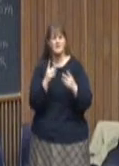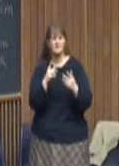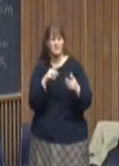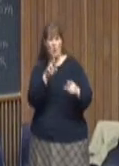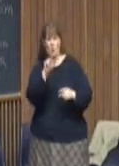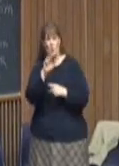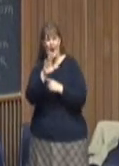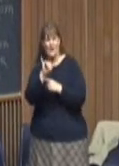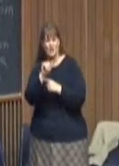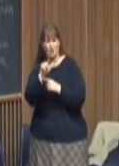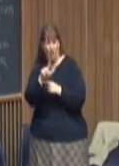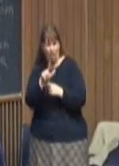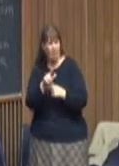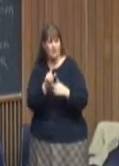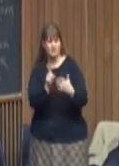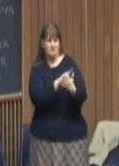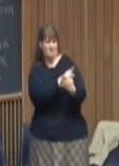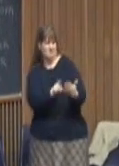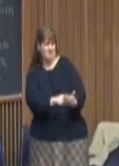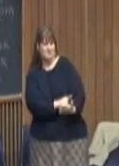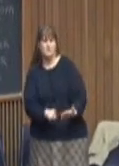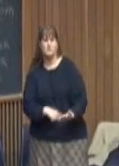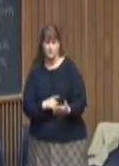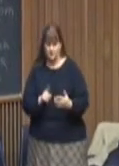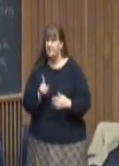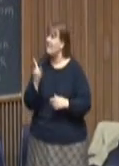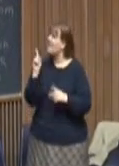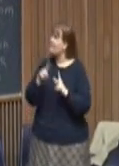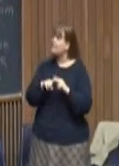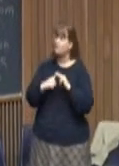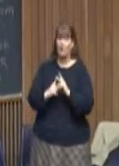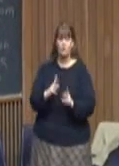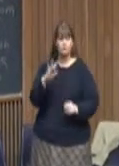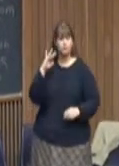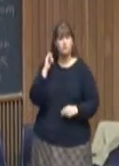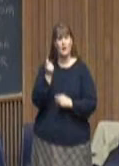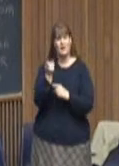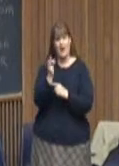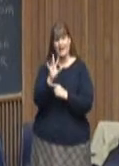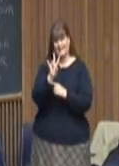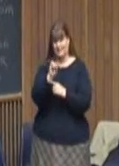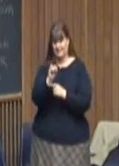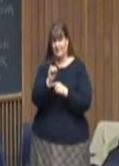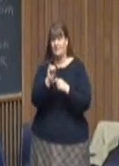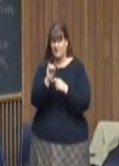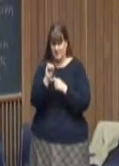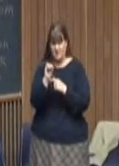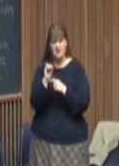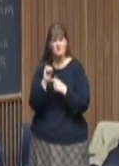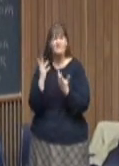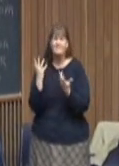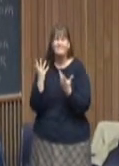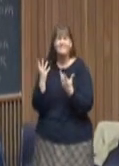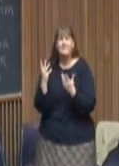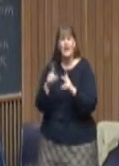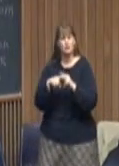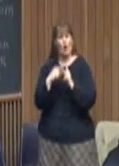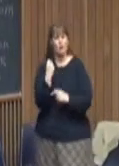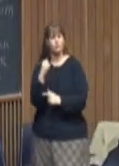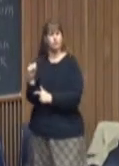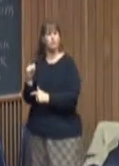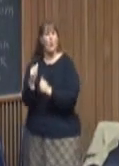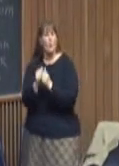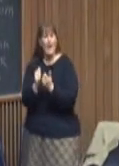States in 1994. This started back in 1970, in the 70s with the whole movement with